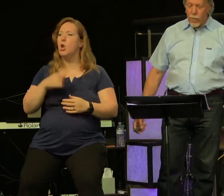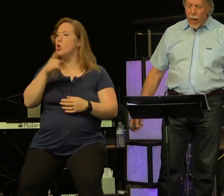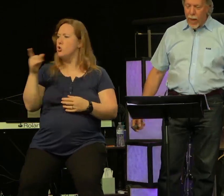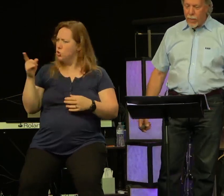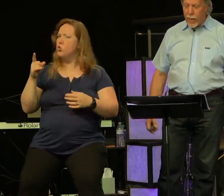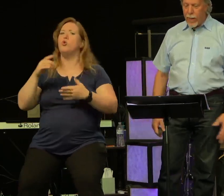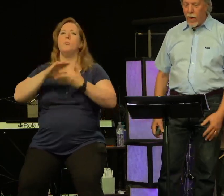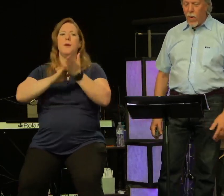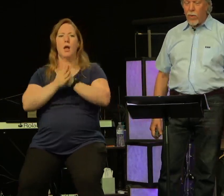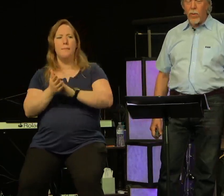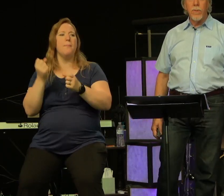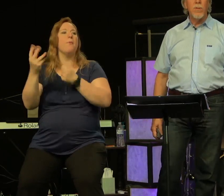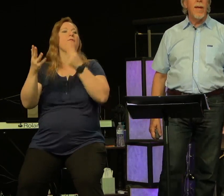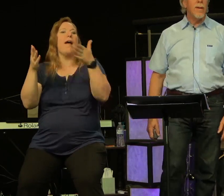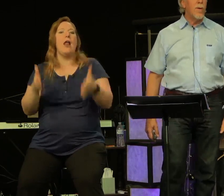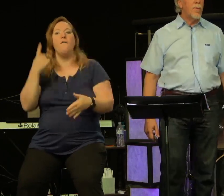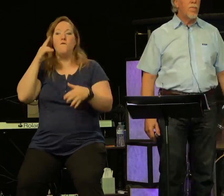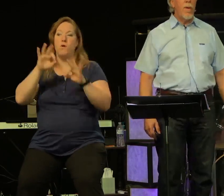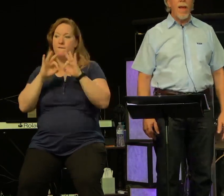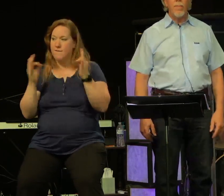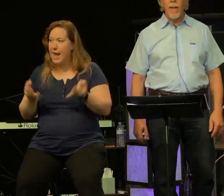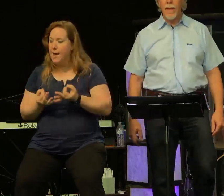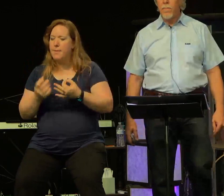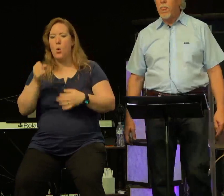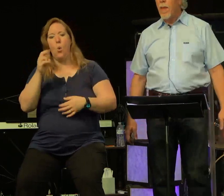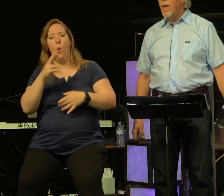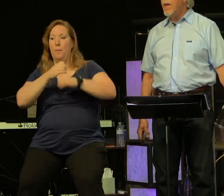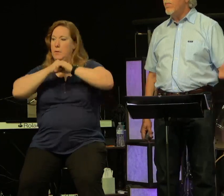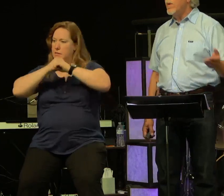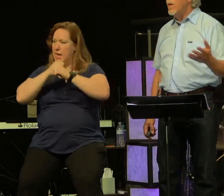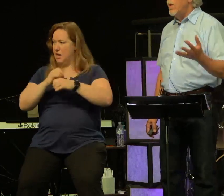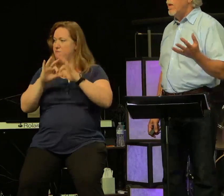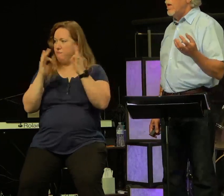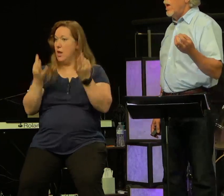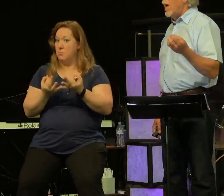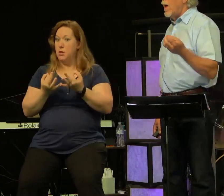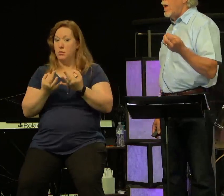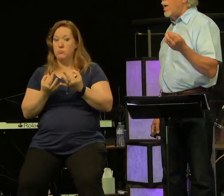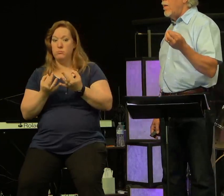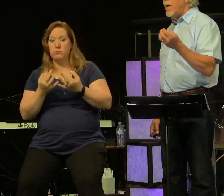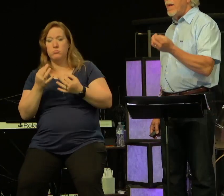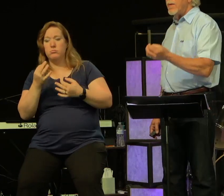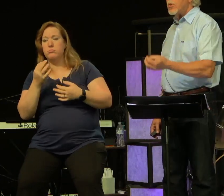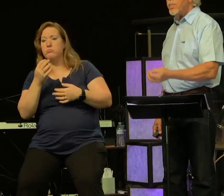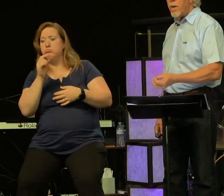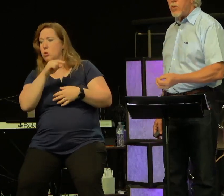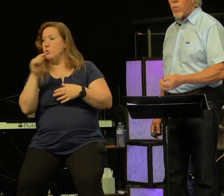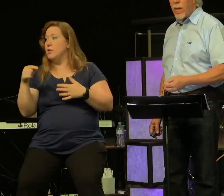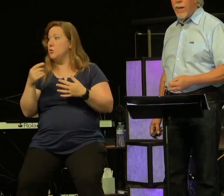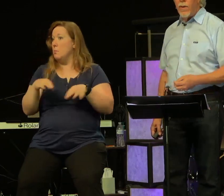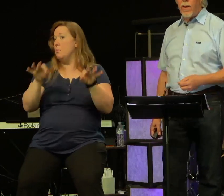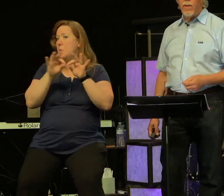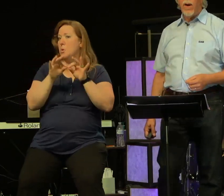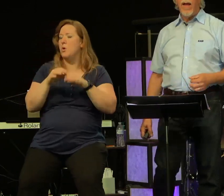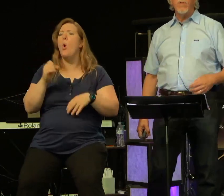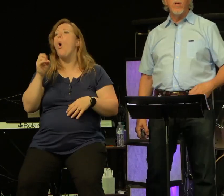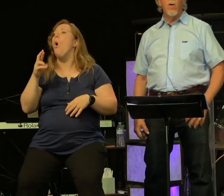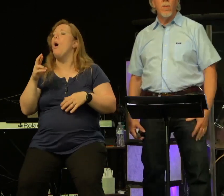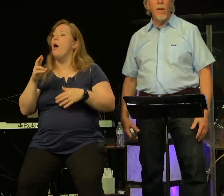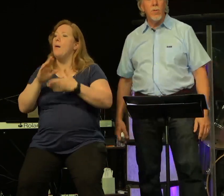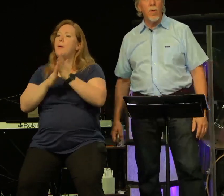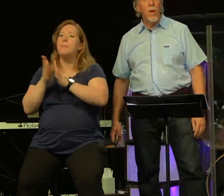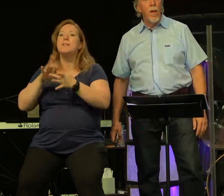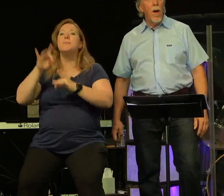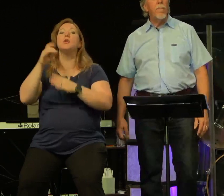for the family or the protector of the family. Even in being the spiritual leader in your